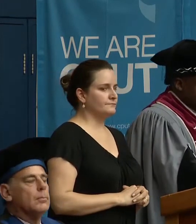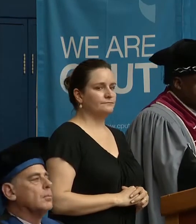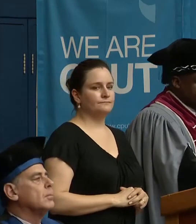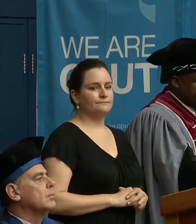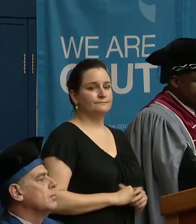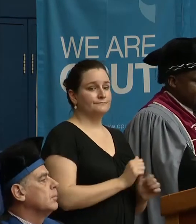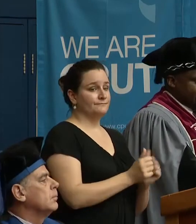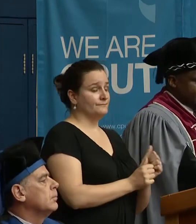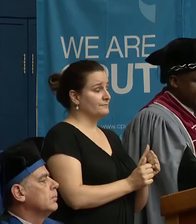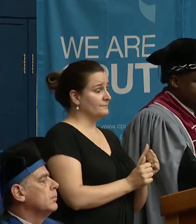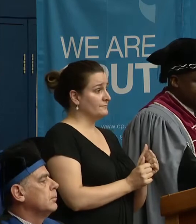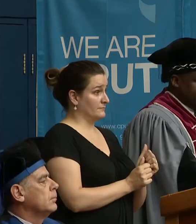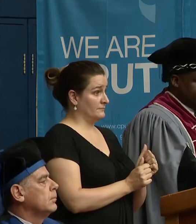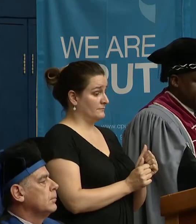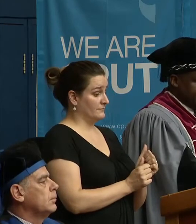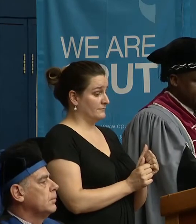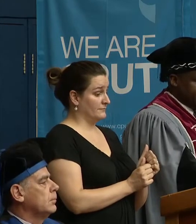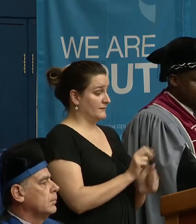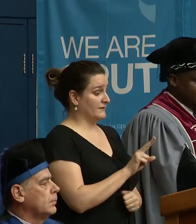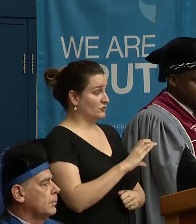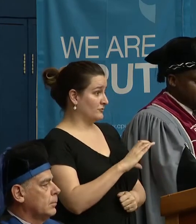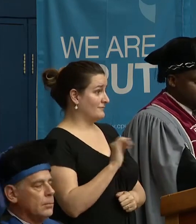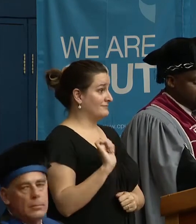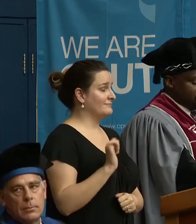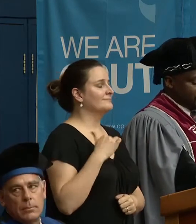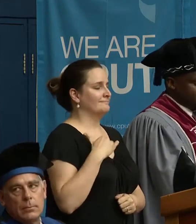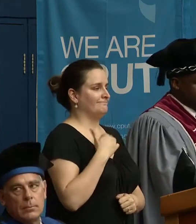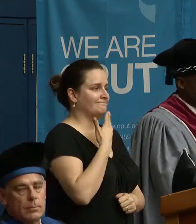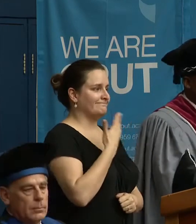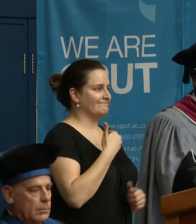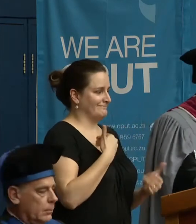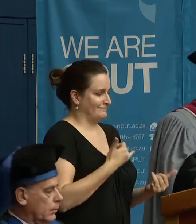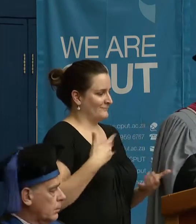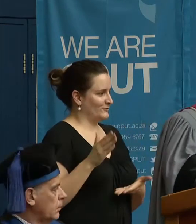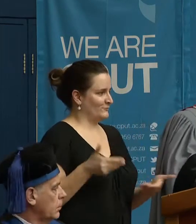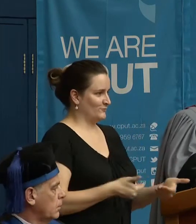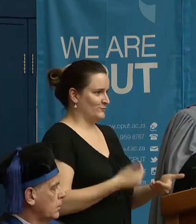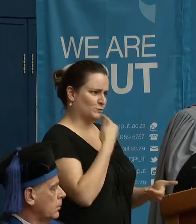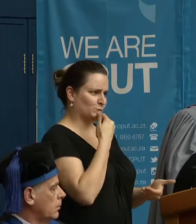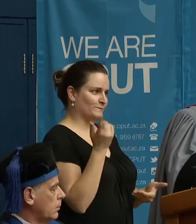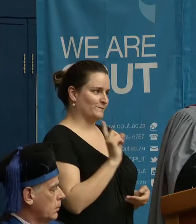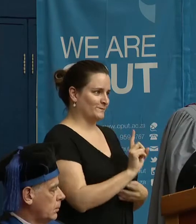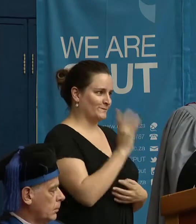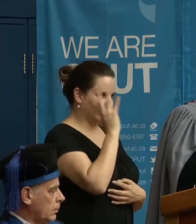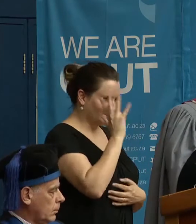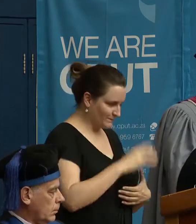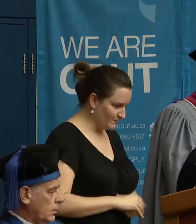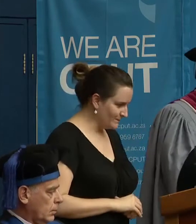Deputy Vice Chancellor, it is now a great pleasure for me to introduce our guest speaker this